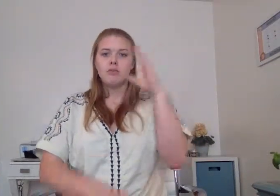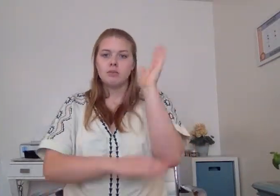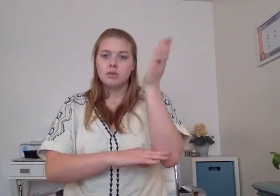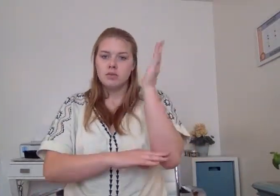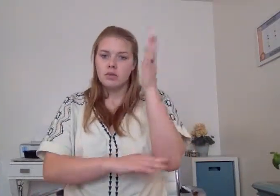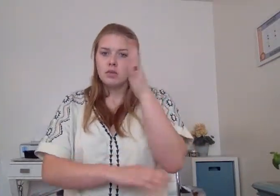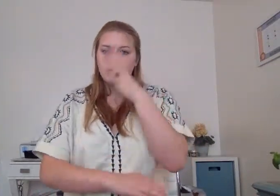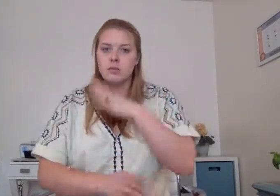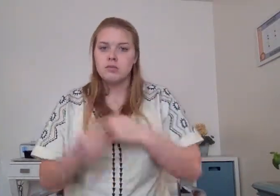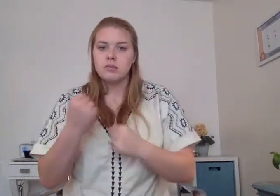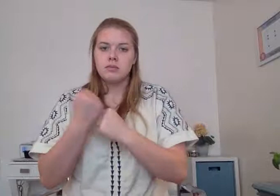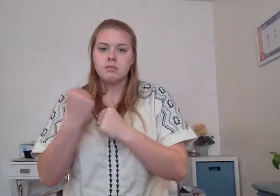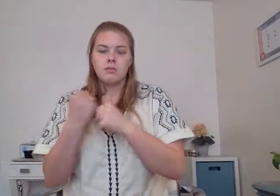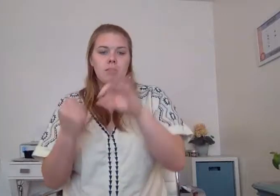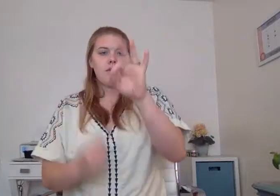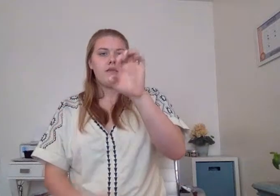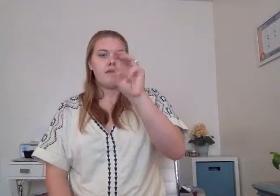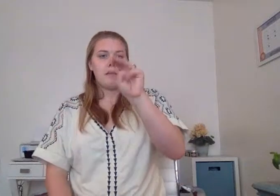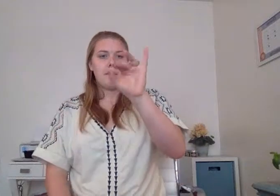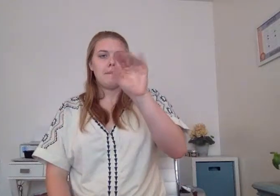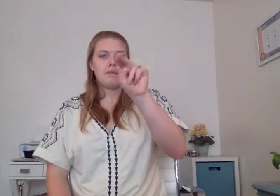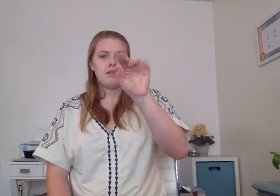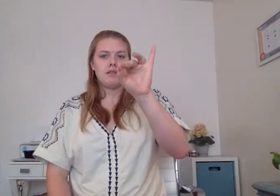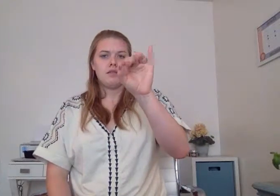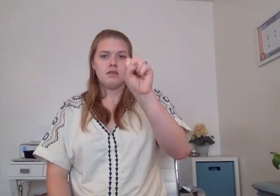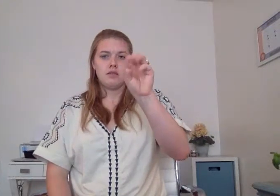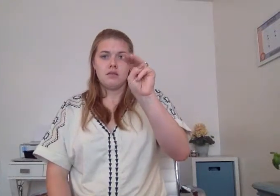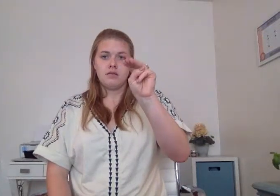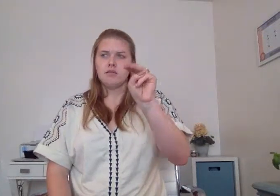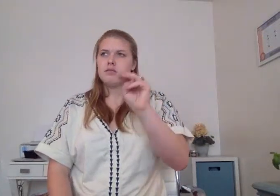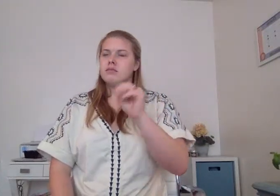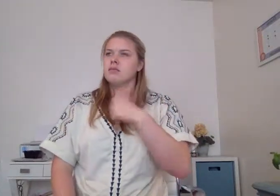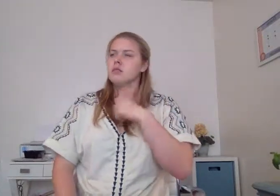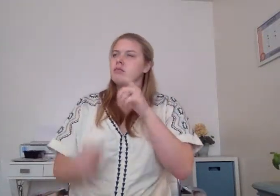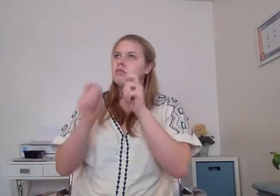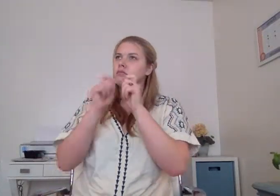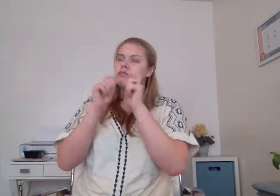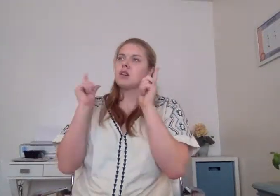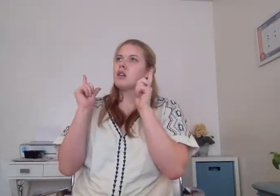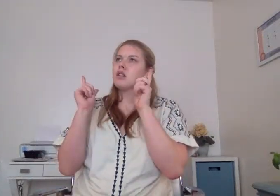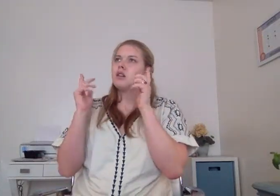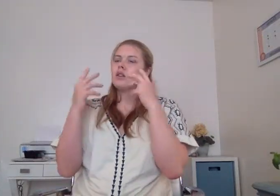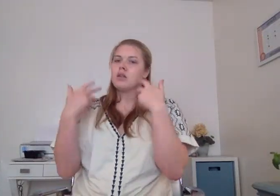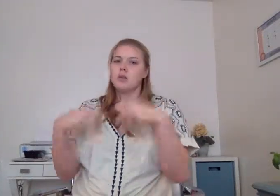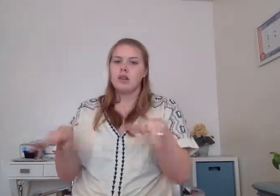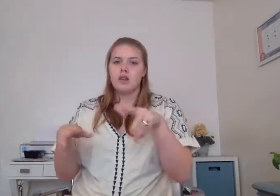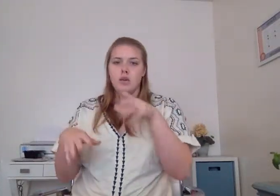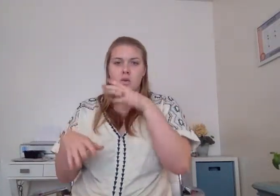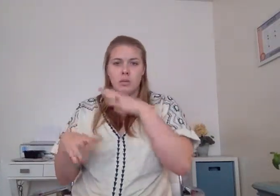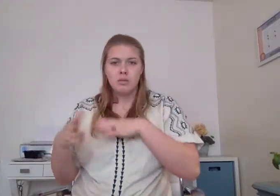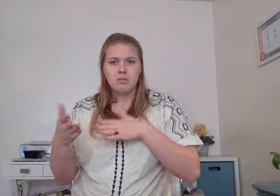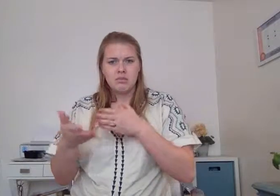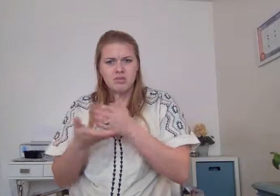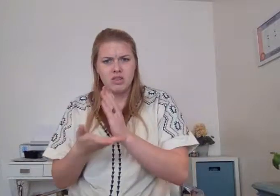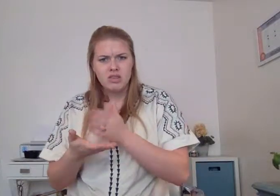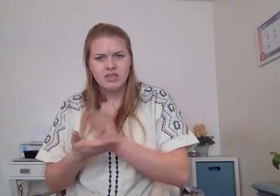the more I have realized that fighting for women's rights has too often become synonymous